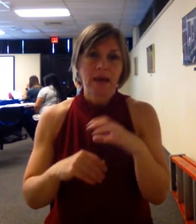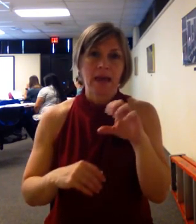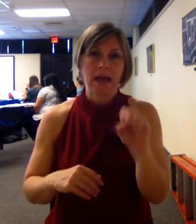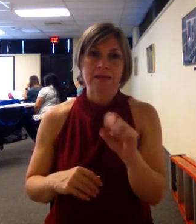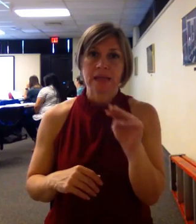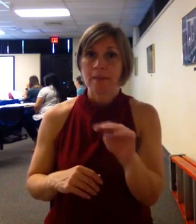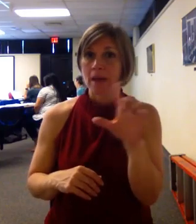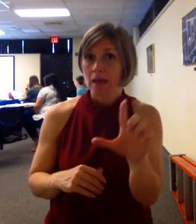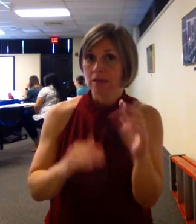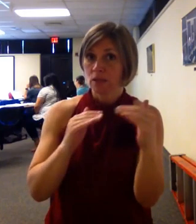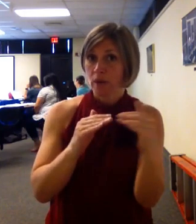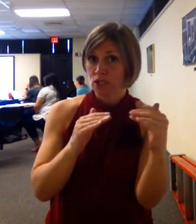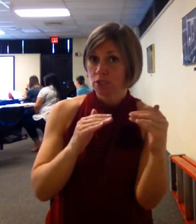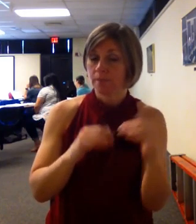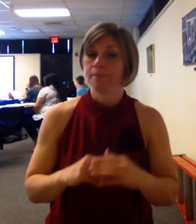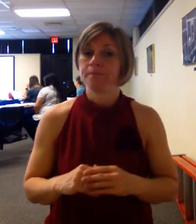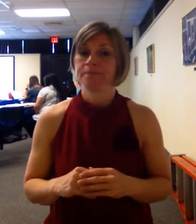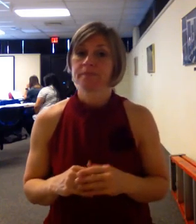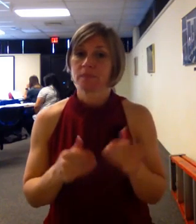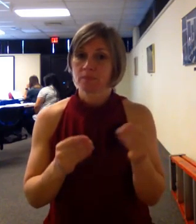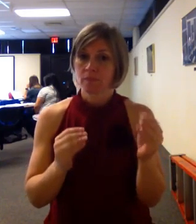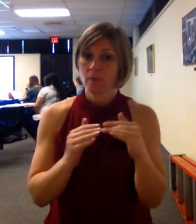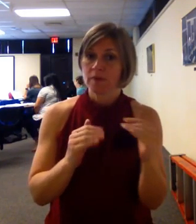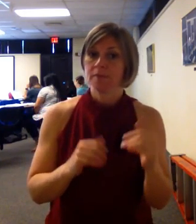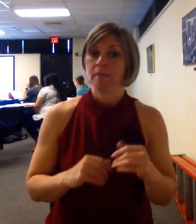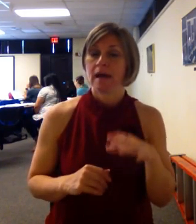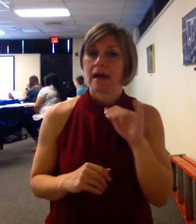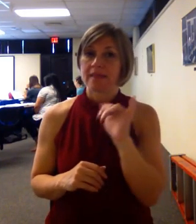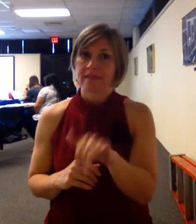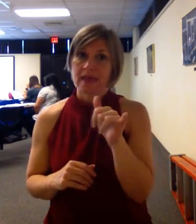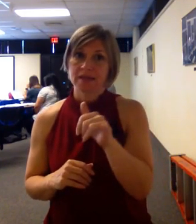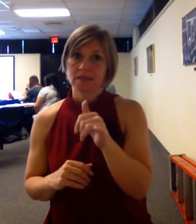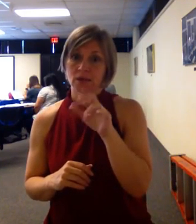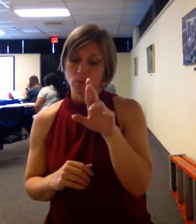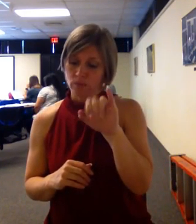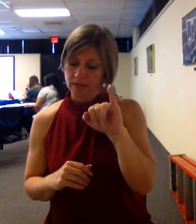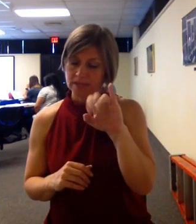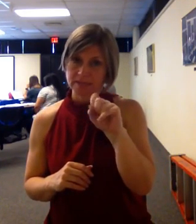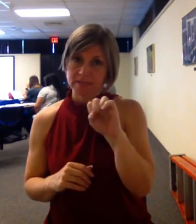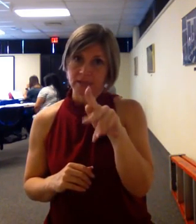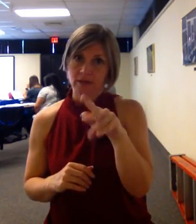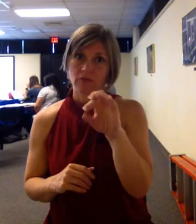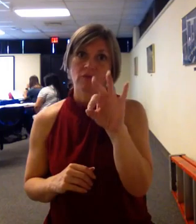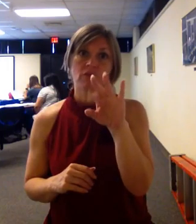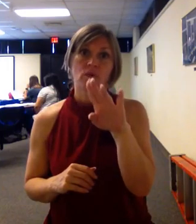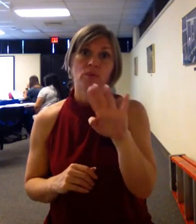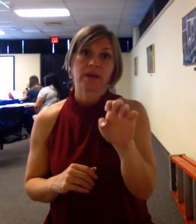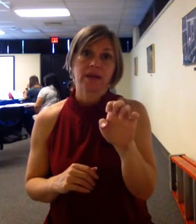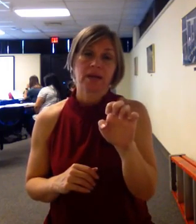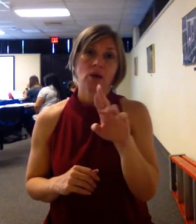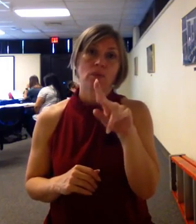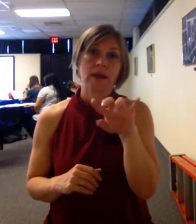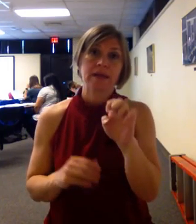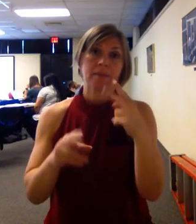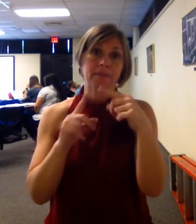equation. And remember, that's going to be the risk-free rate of return plus beta. And